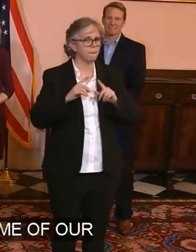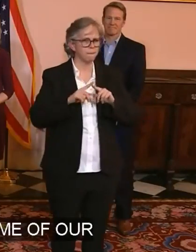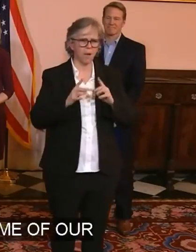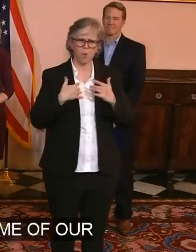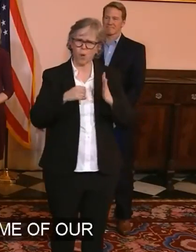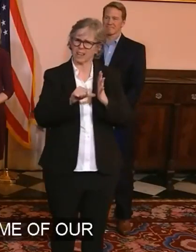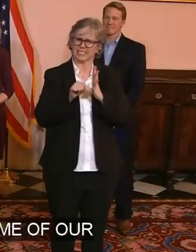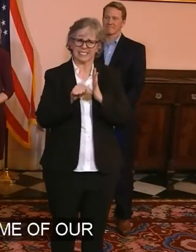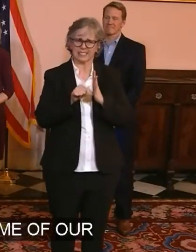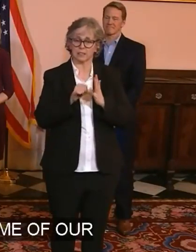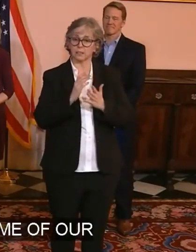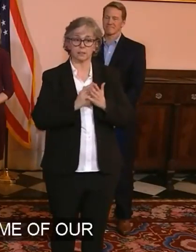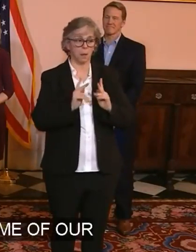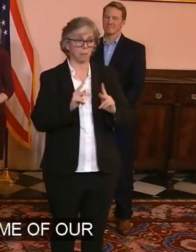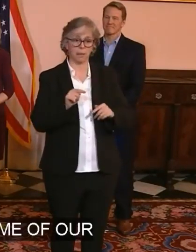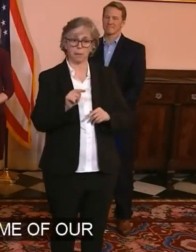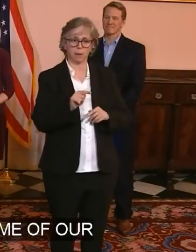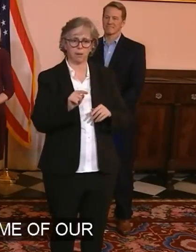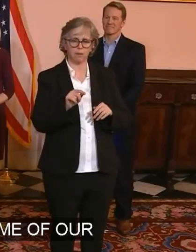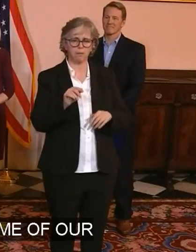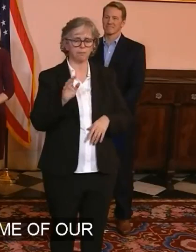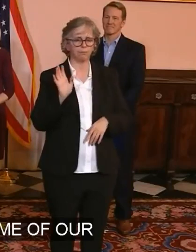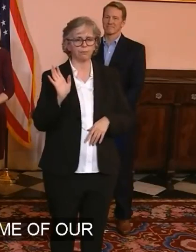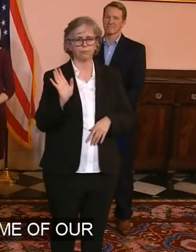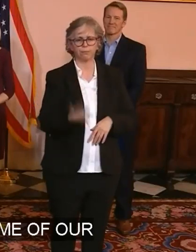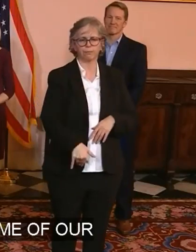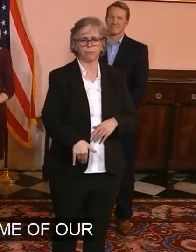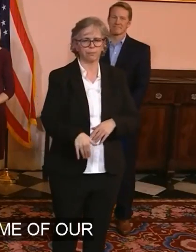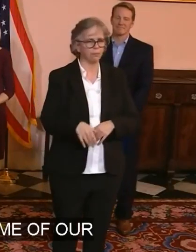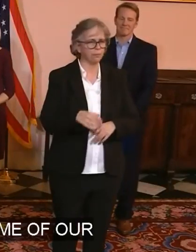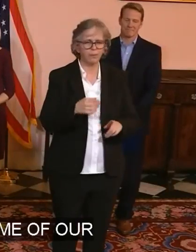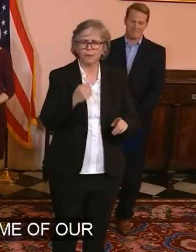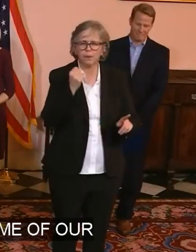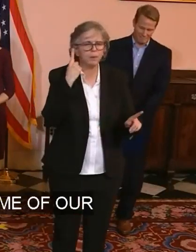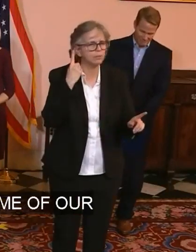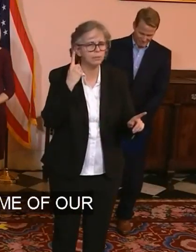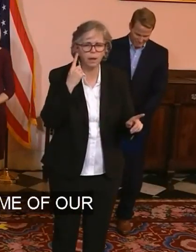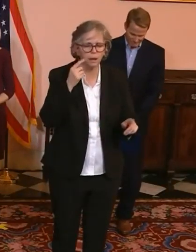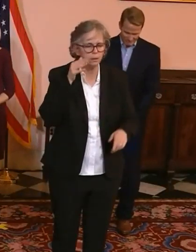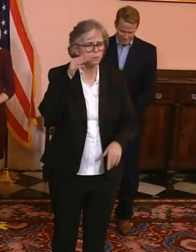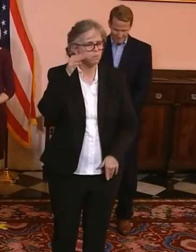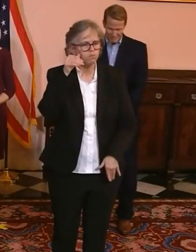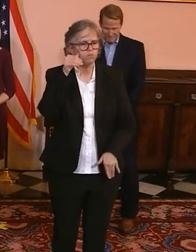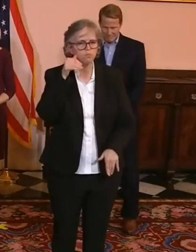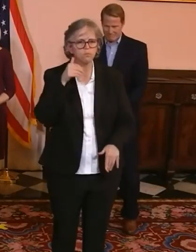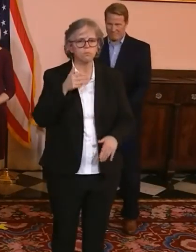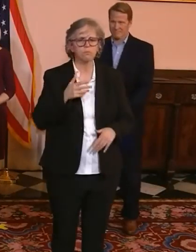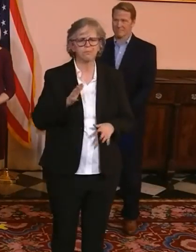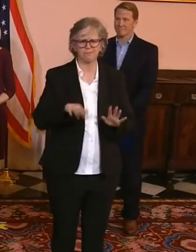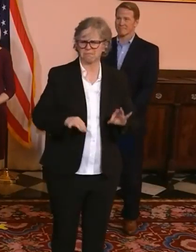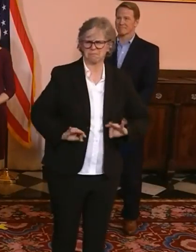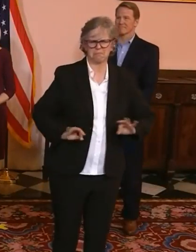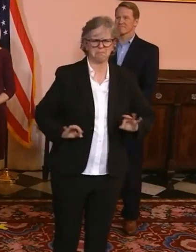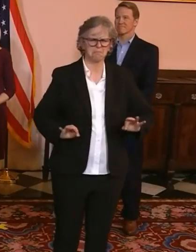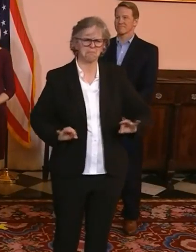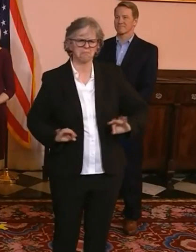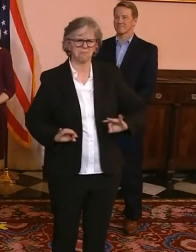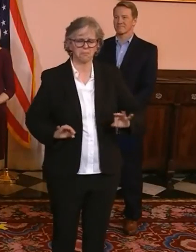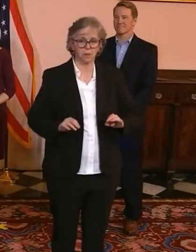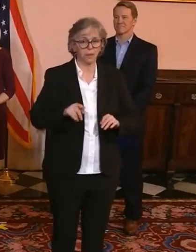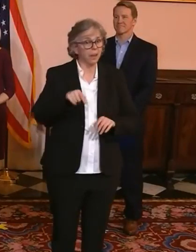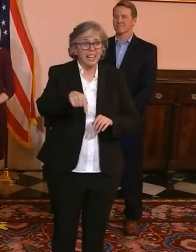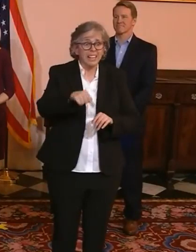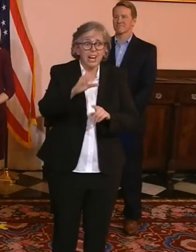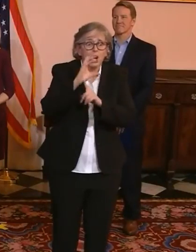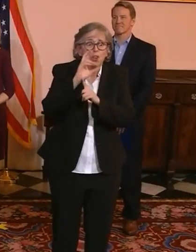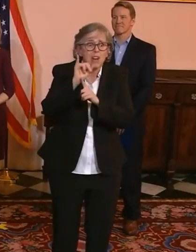really understand it. They don't really get it. This is a crisis that you have never seen in your life, and I